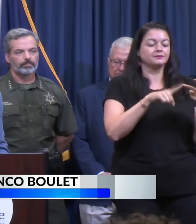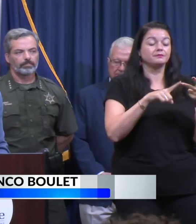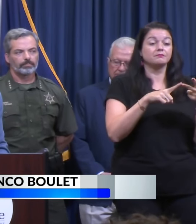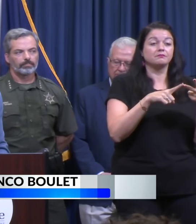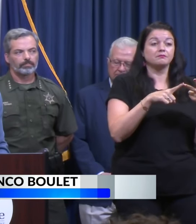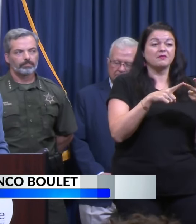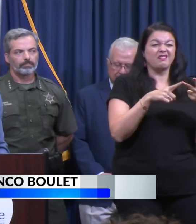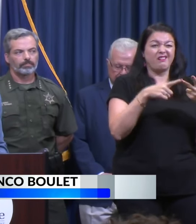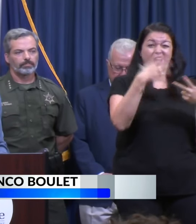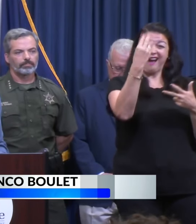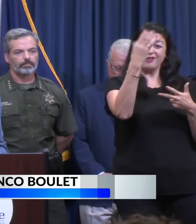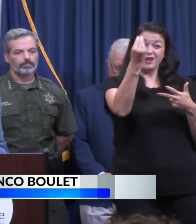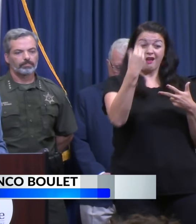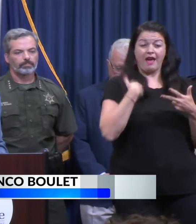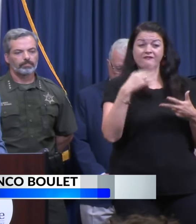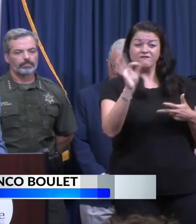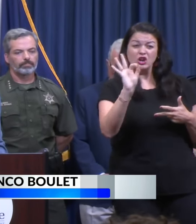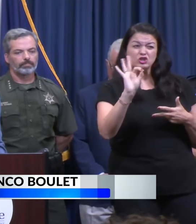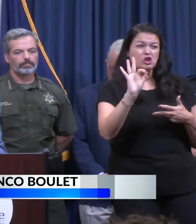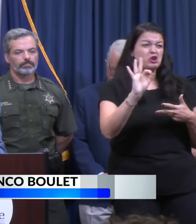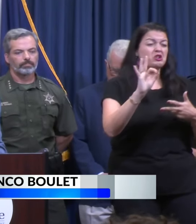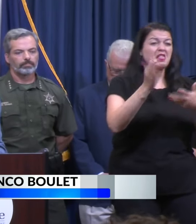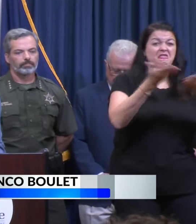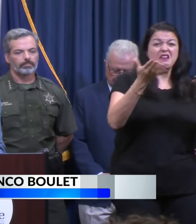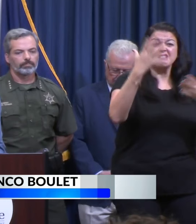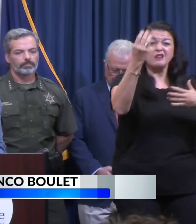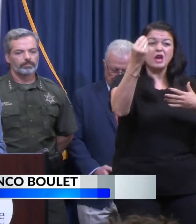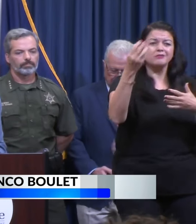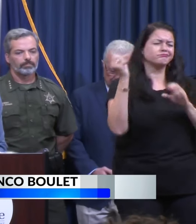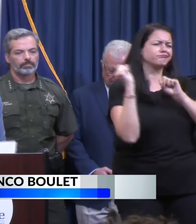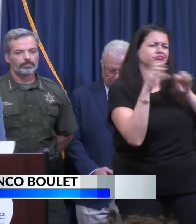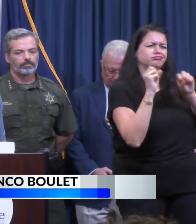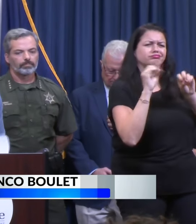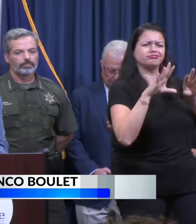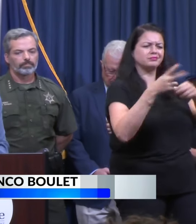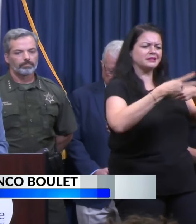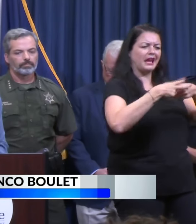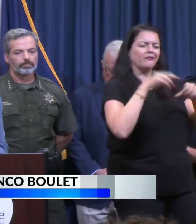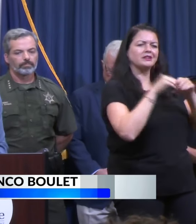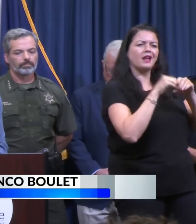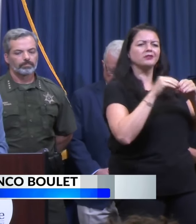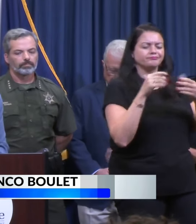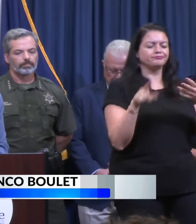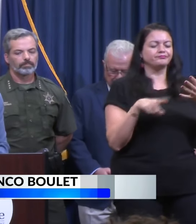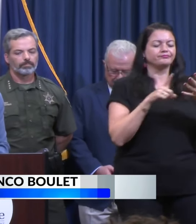items around your property. Clear home drains of any leaves or debris.